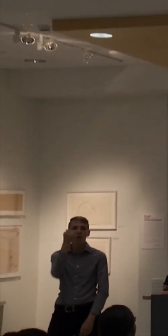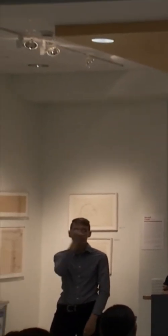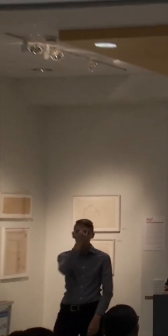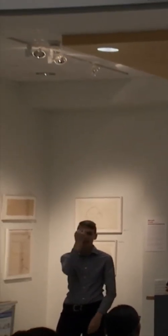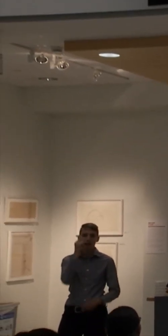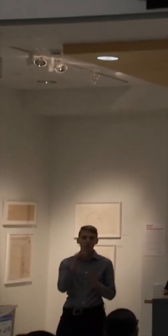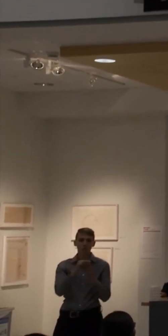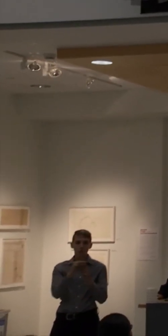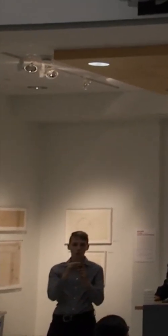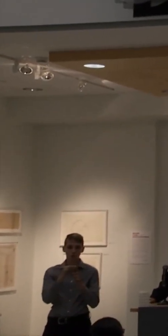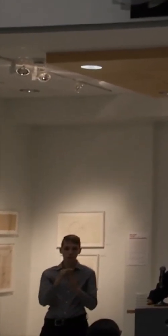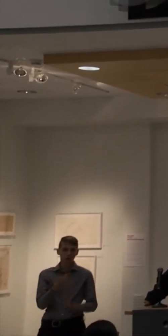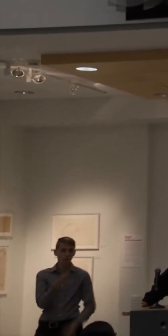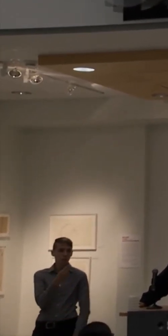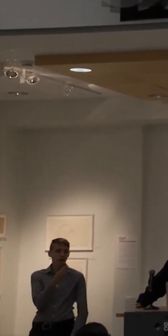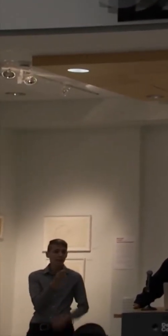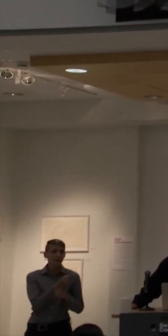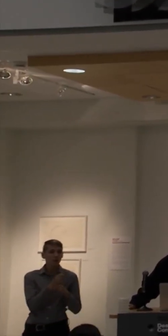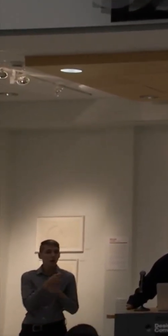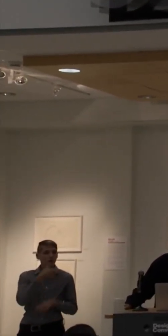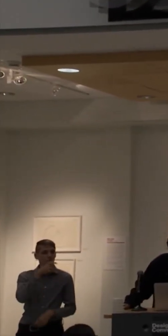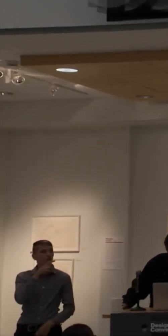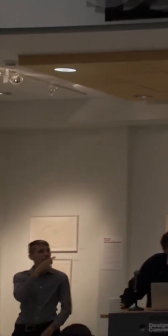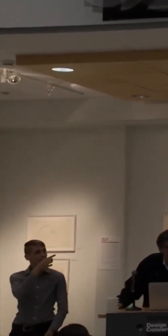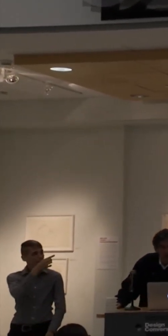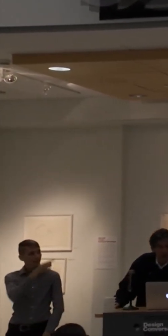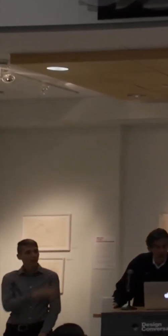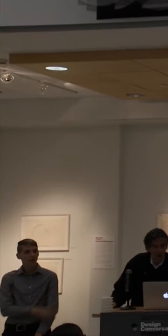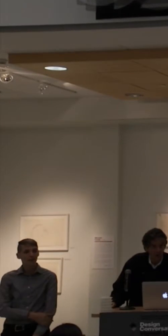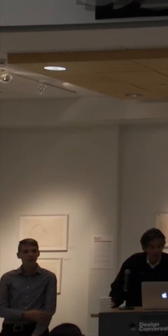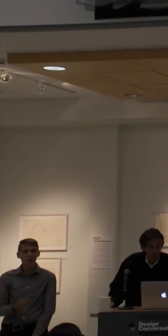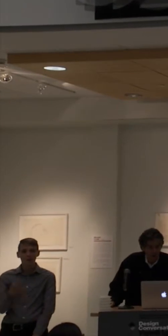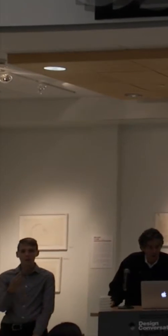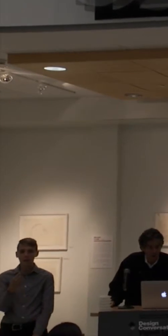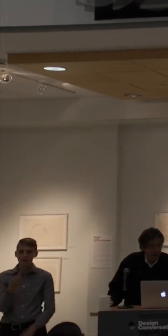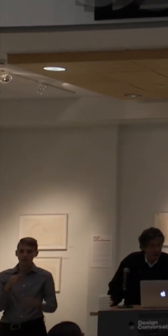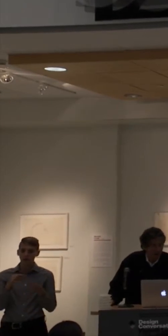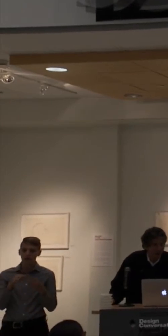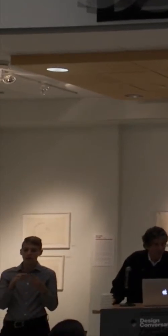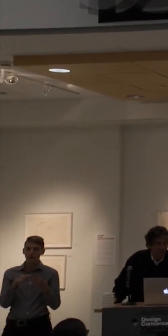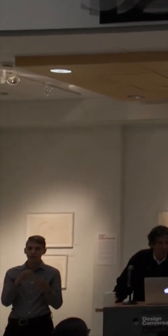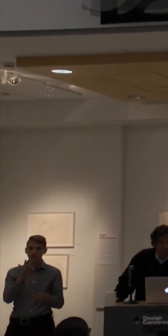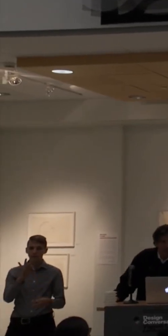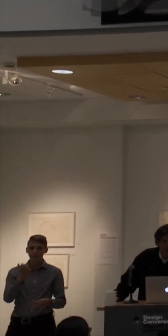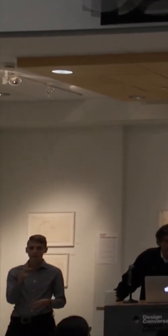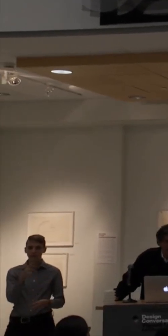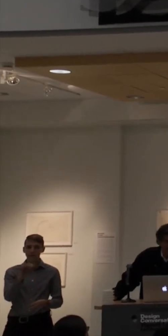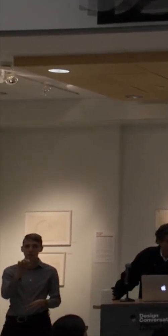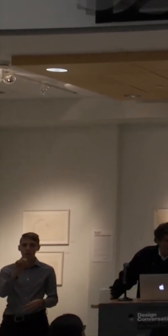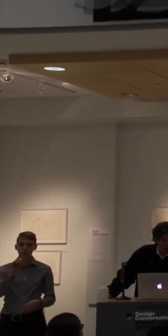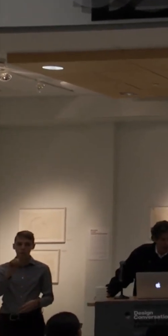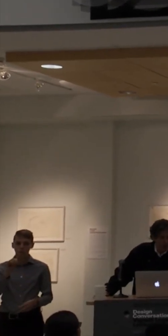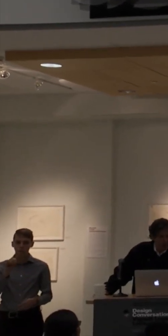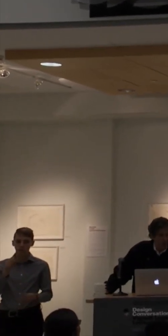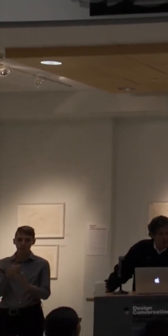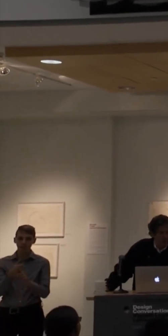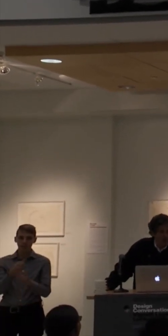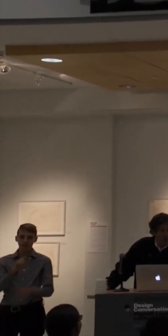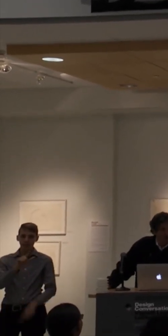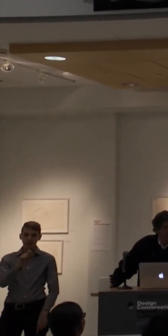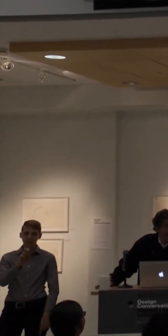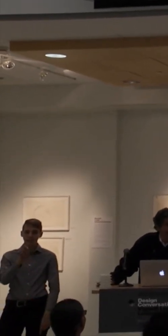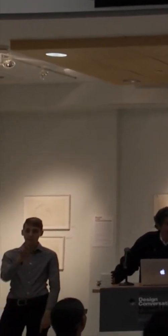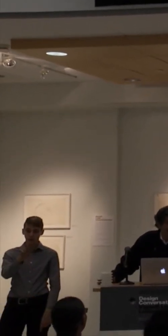was cappuccino, which you can see. One was fegato, which is liver, which I had to learn